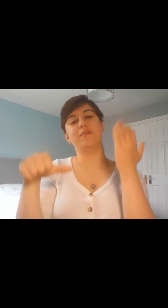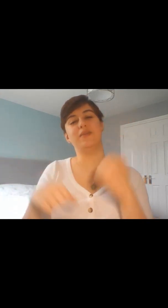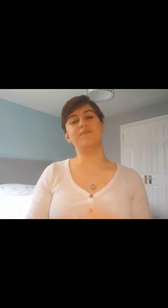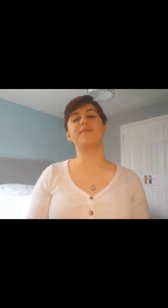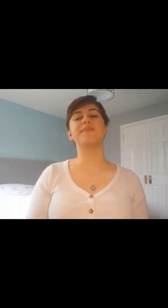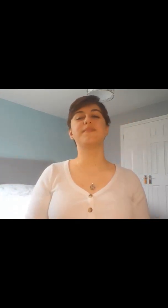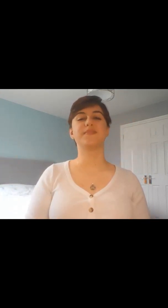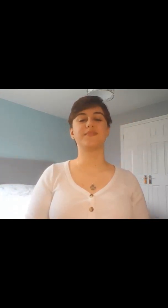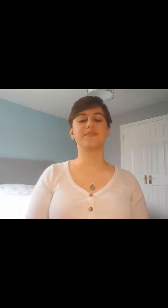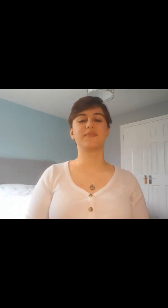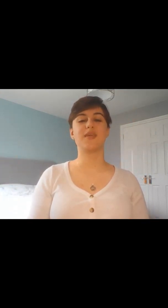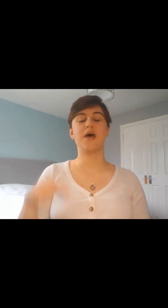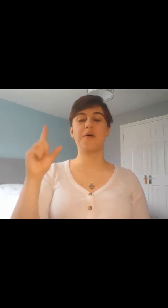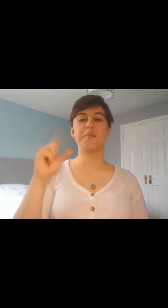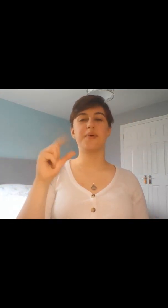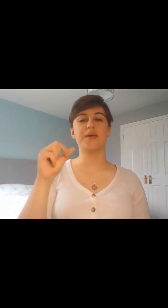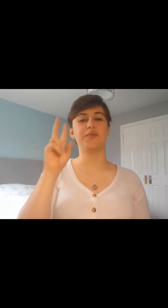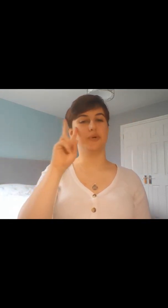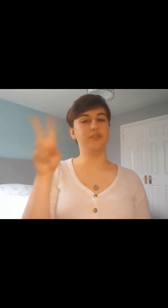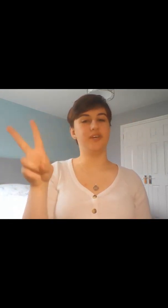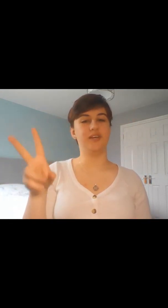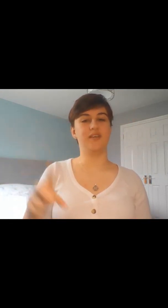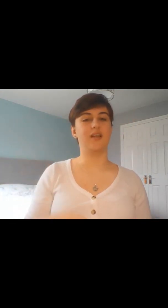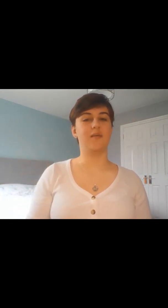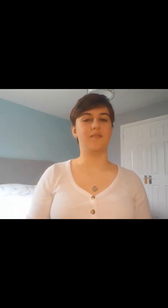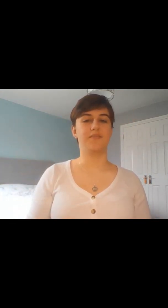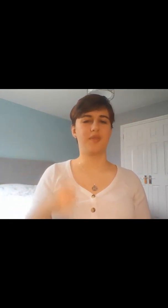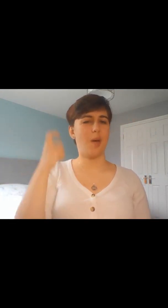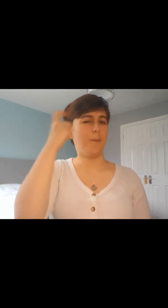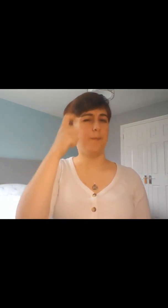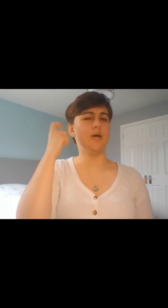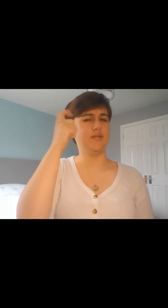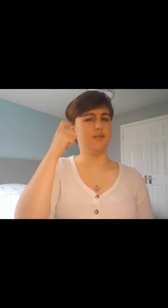retirement, bird watching, puzzle,